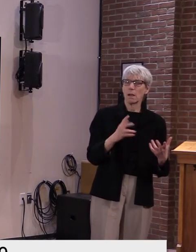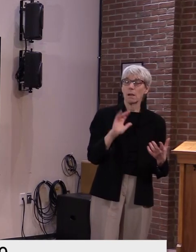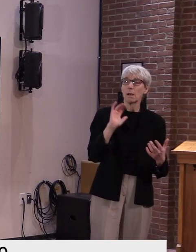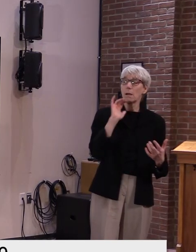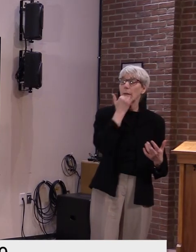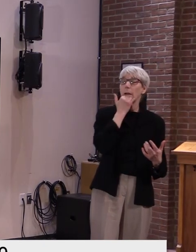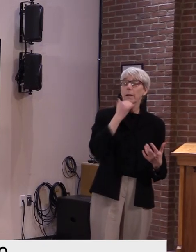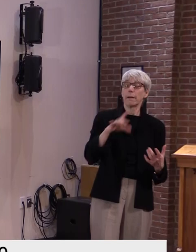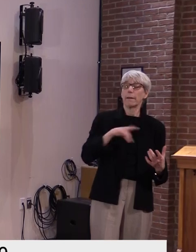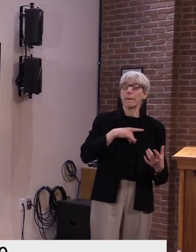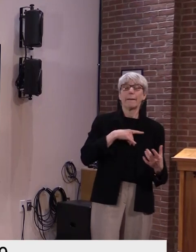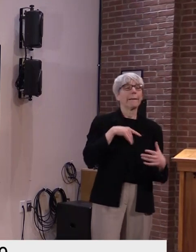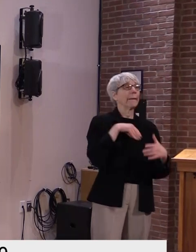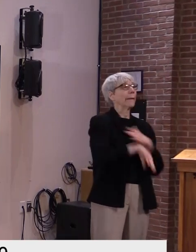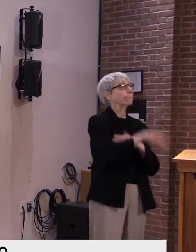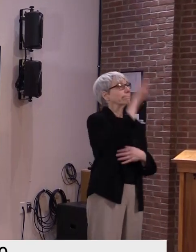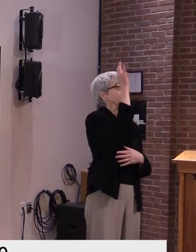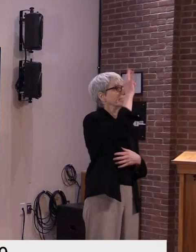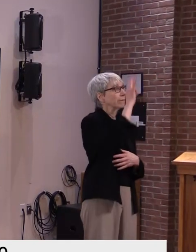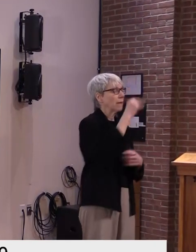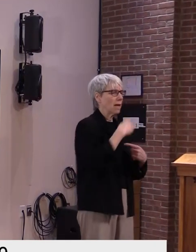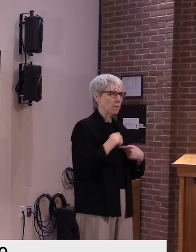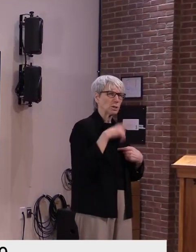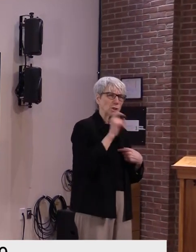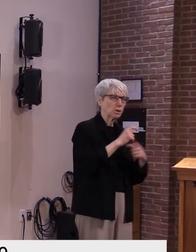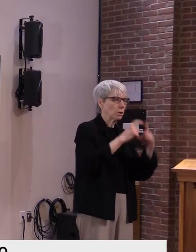member maybe brings it in and doesn't know they have it?